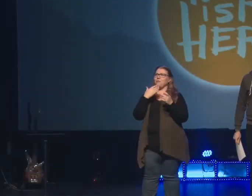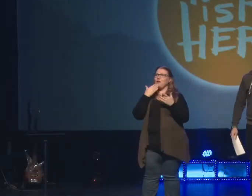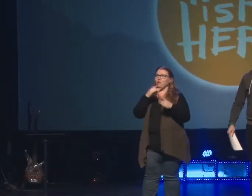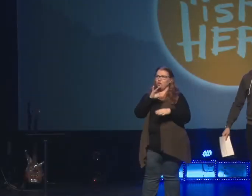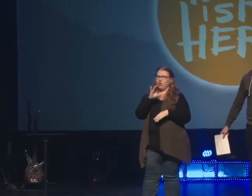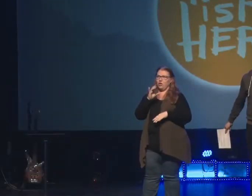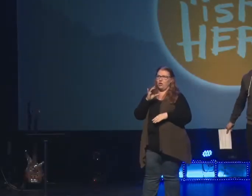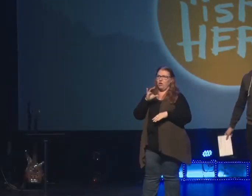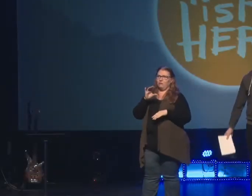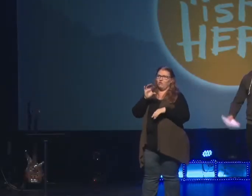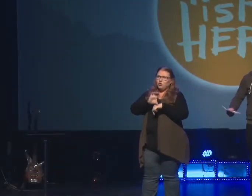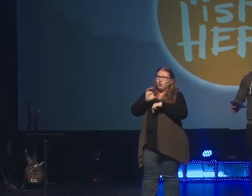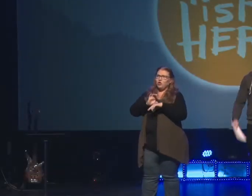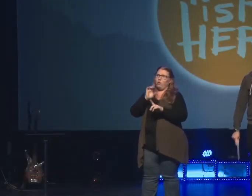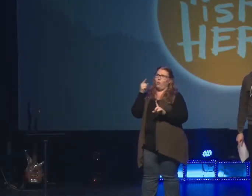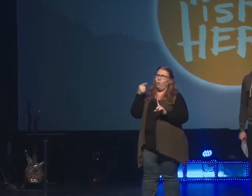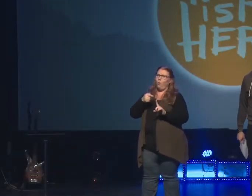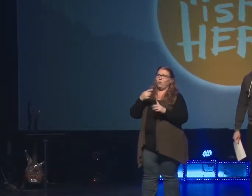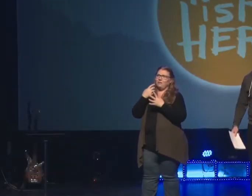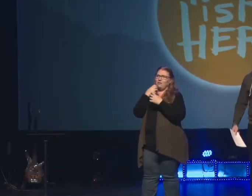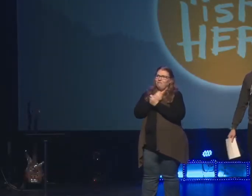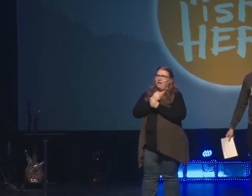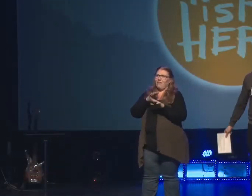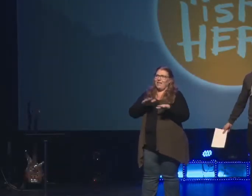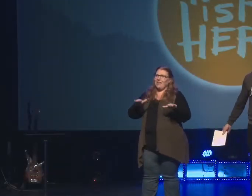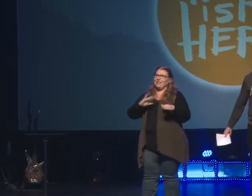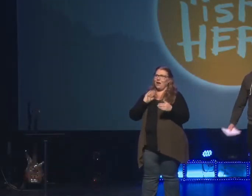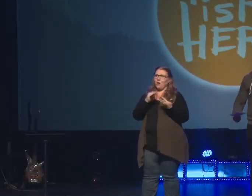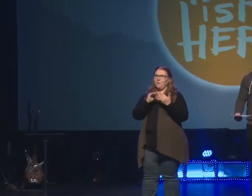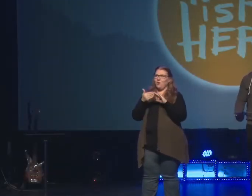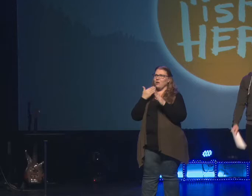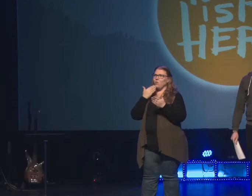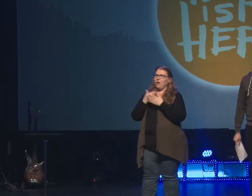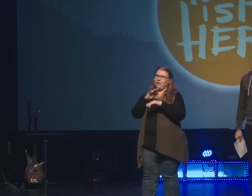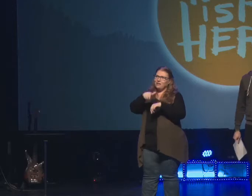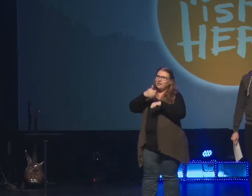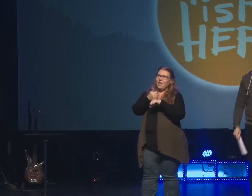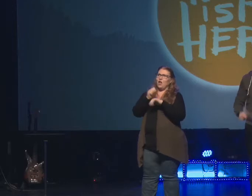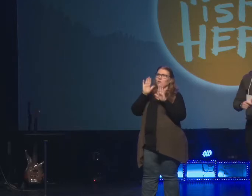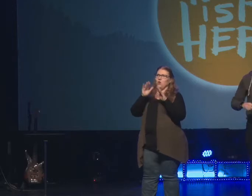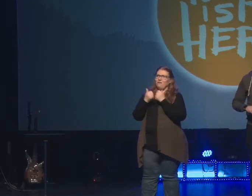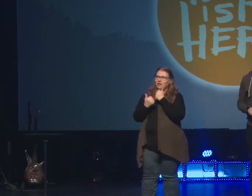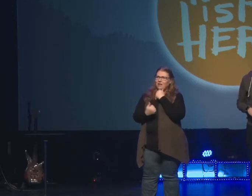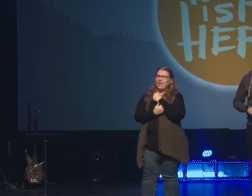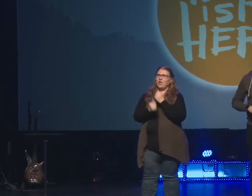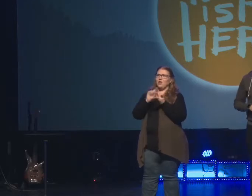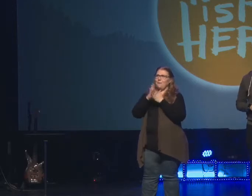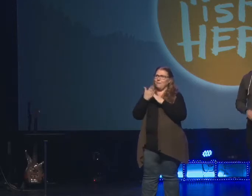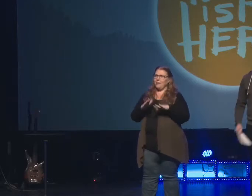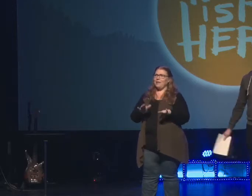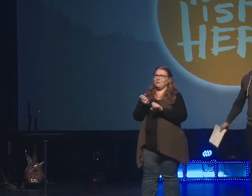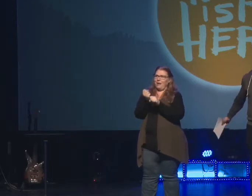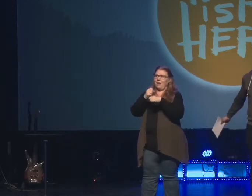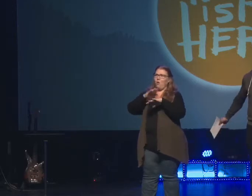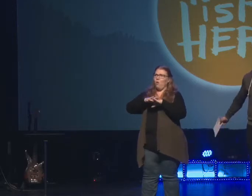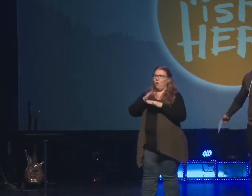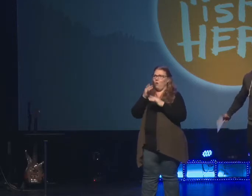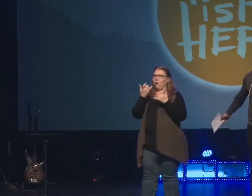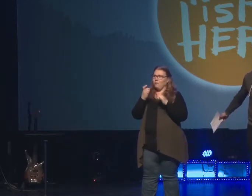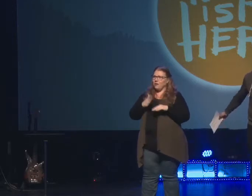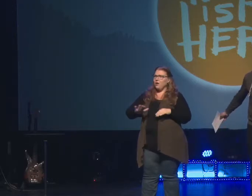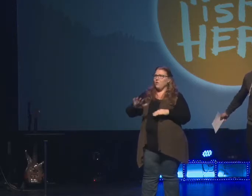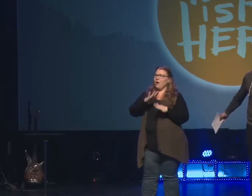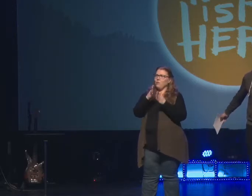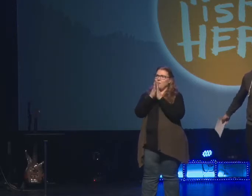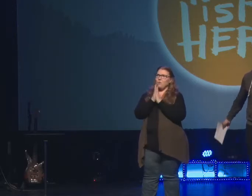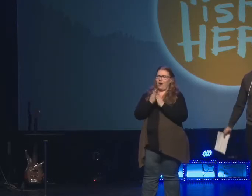heartbeat is to love the kids in our community well, to establish a great foundation in peacemaking on the playground. And so we pray that